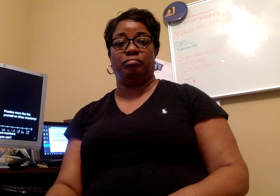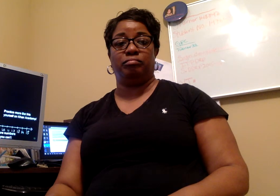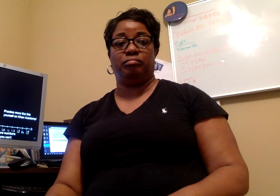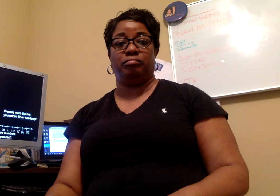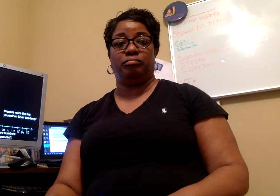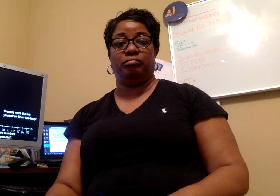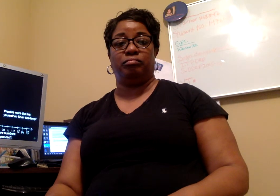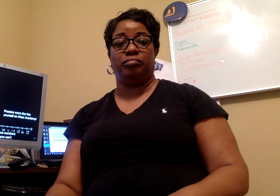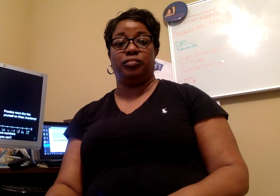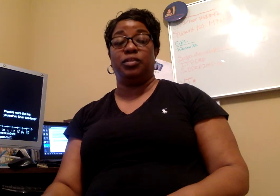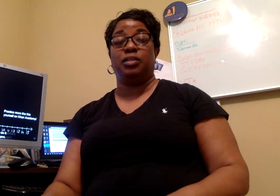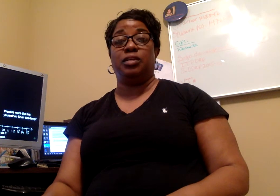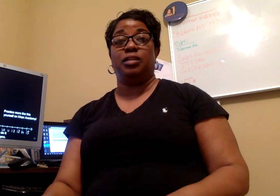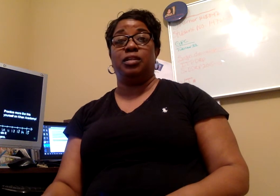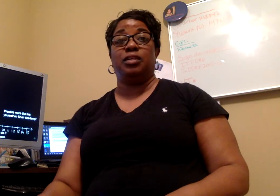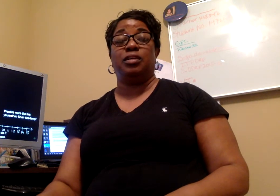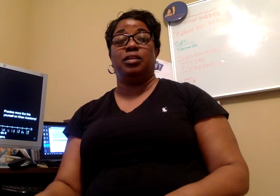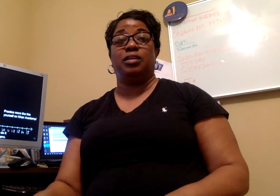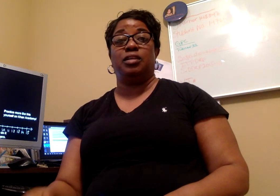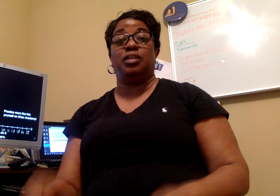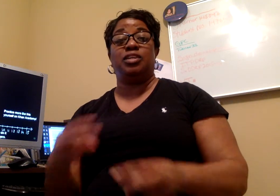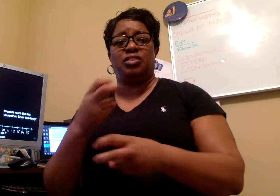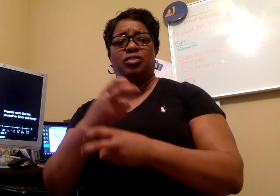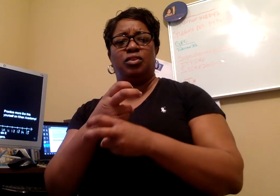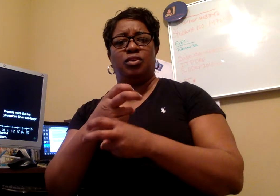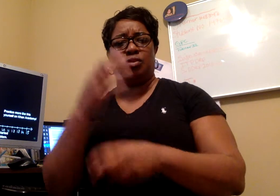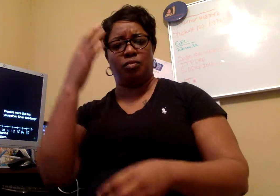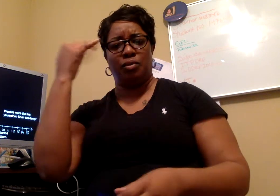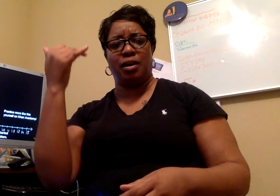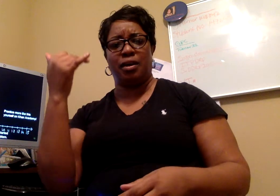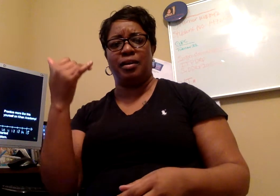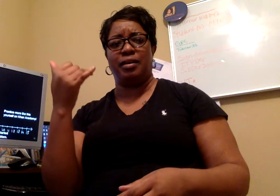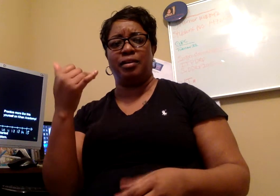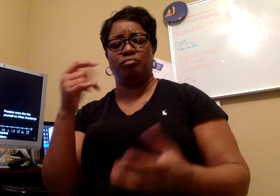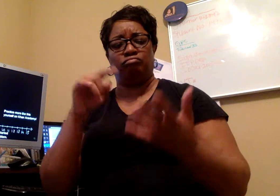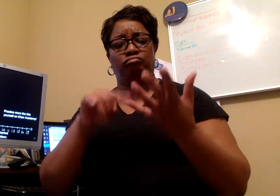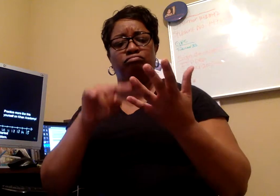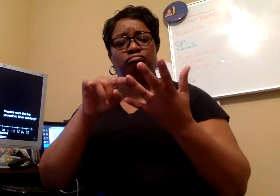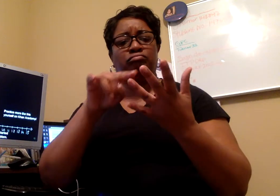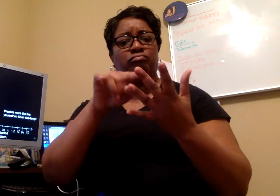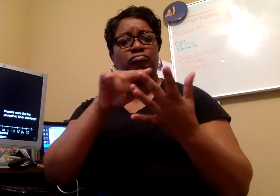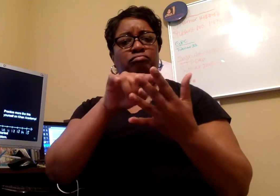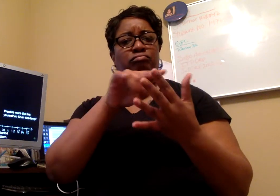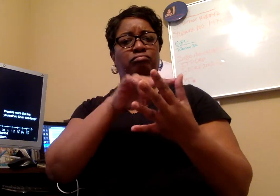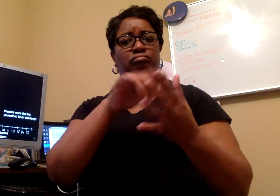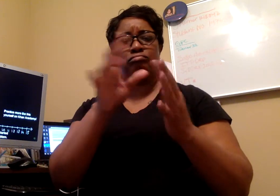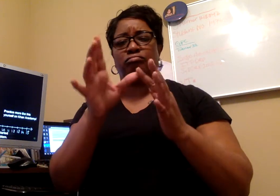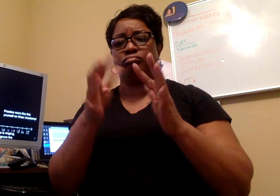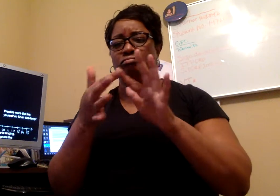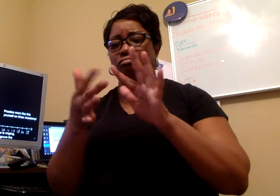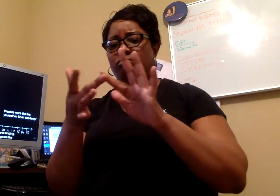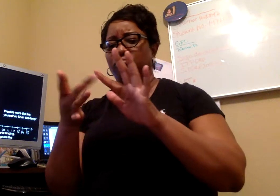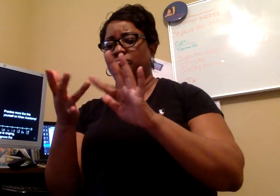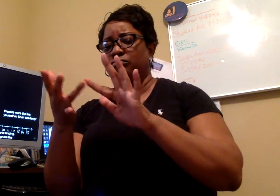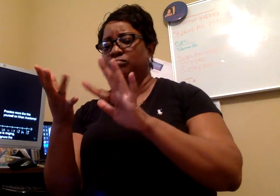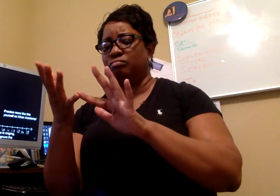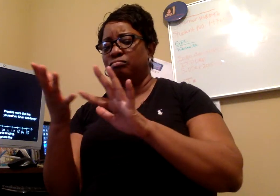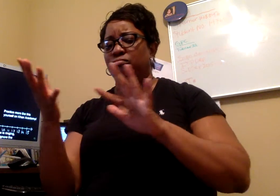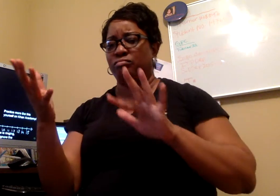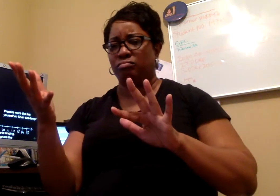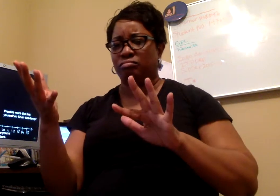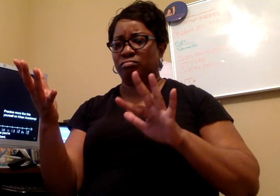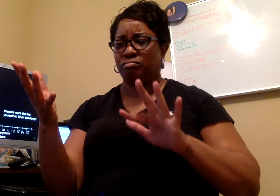numbers than figures, so you can't necessarily do it on your fingers. So let's get started with this problem. Actually, my phone is ringing,